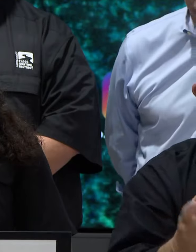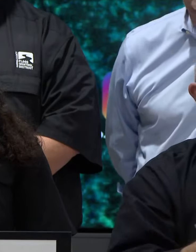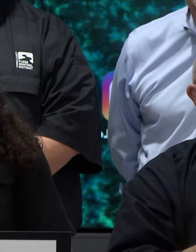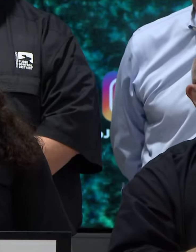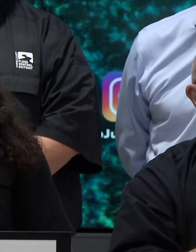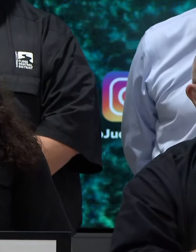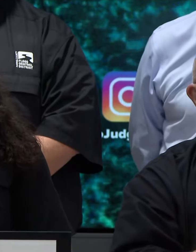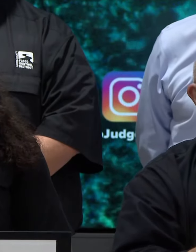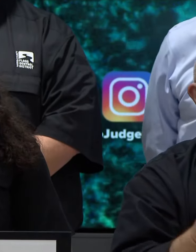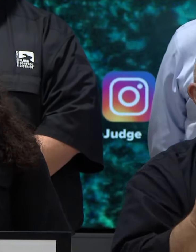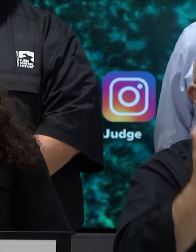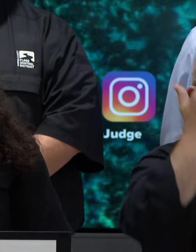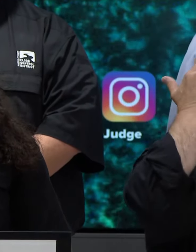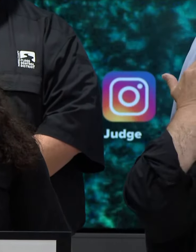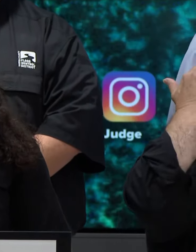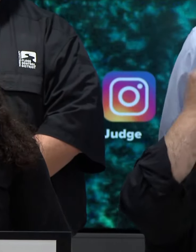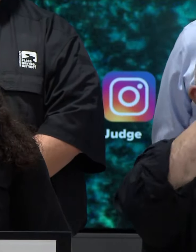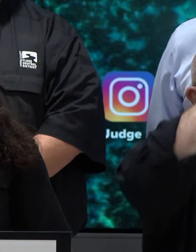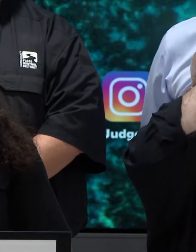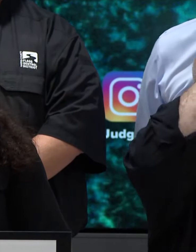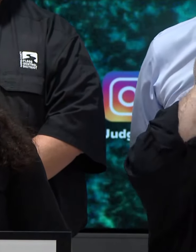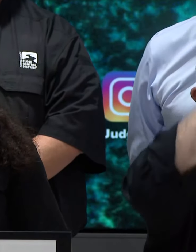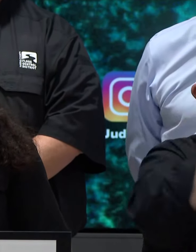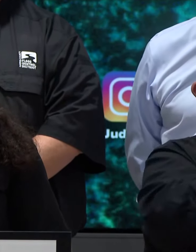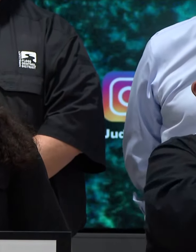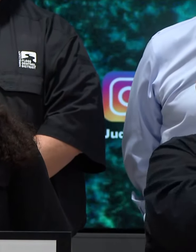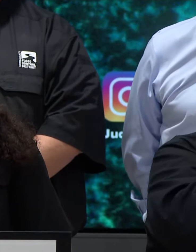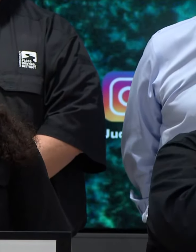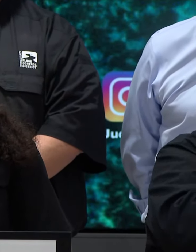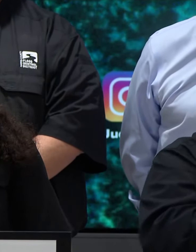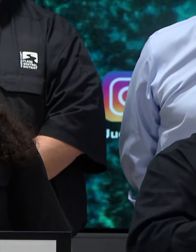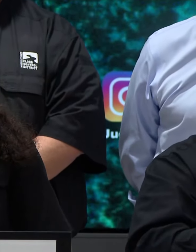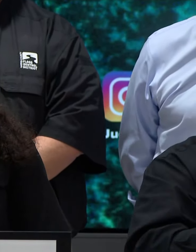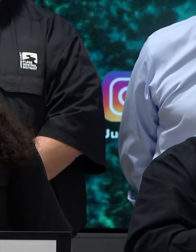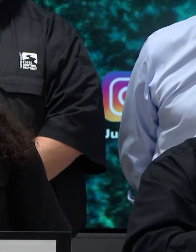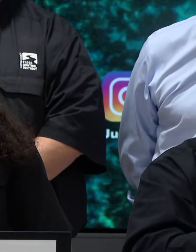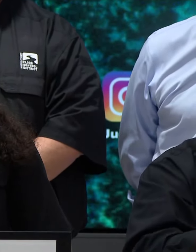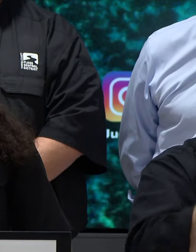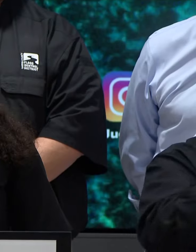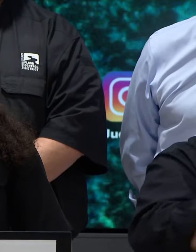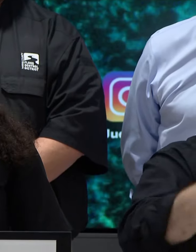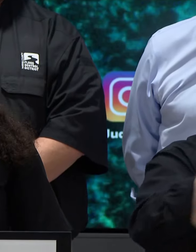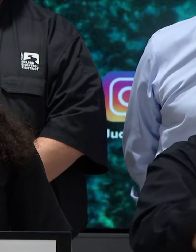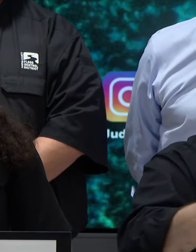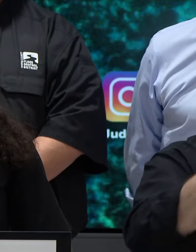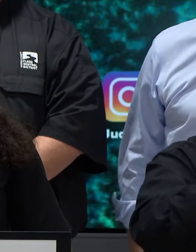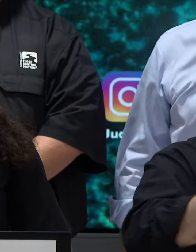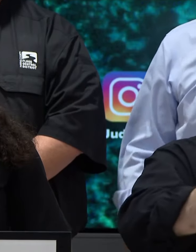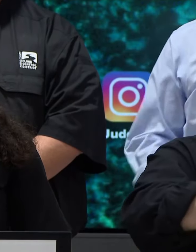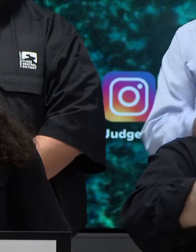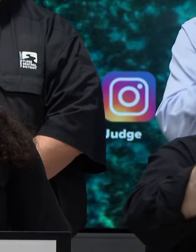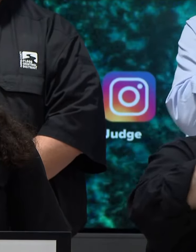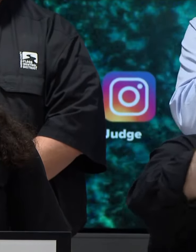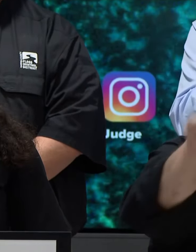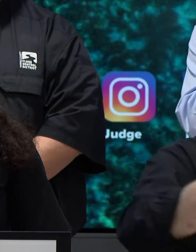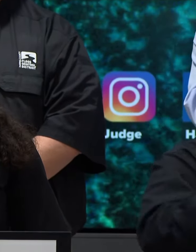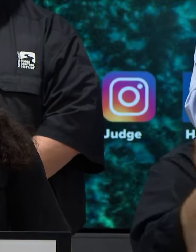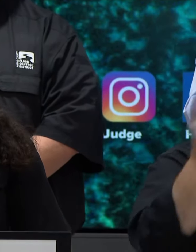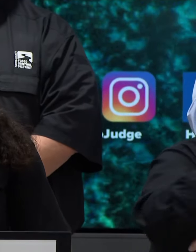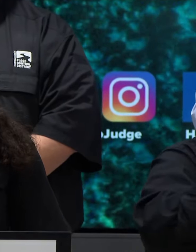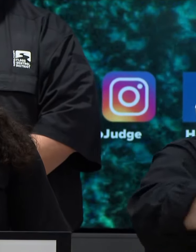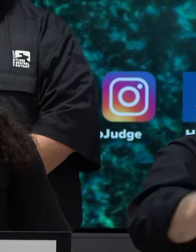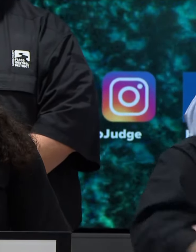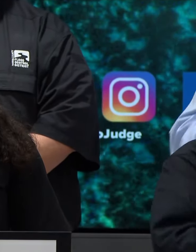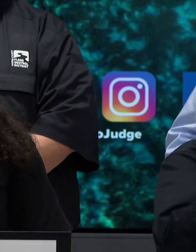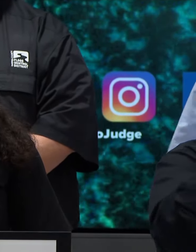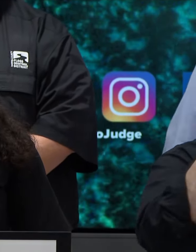you all know, fire departments, police departments have been working around the clock on